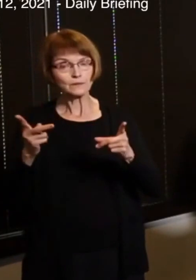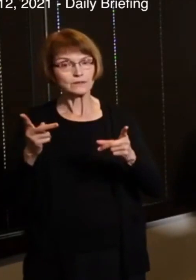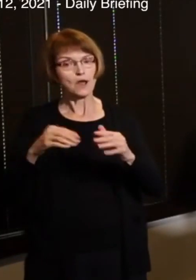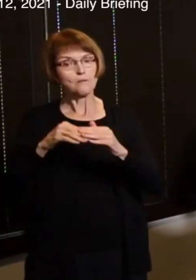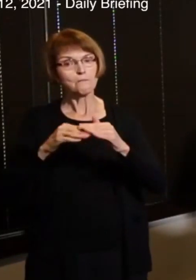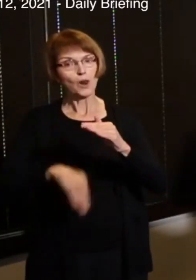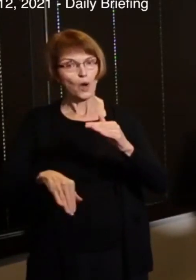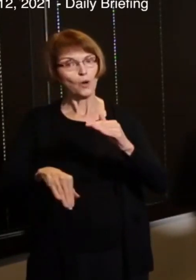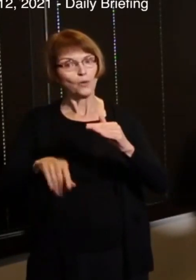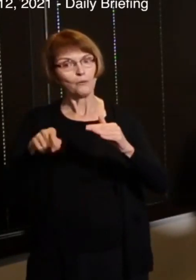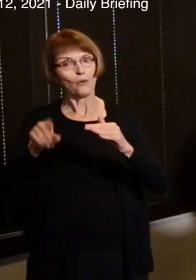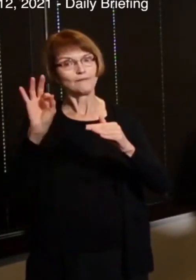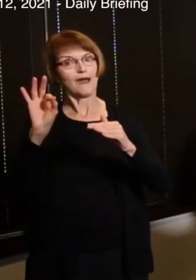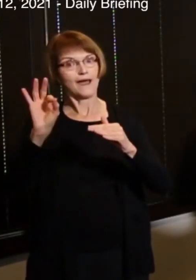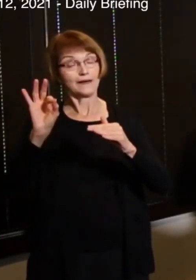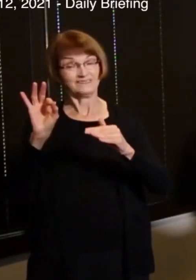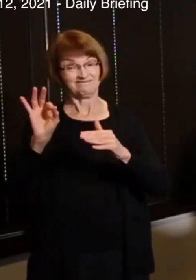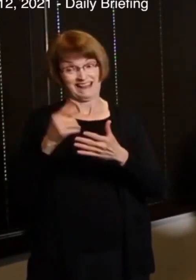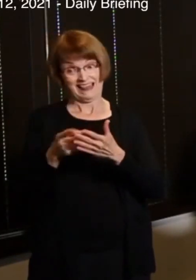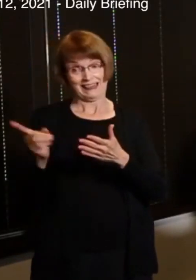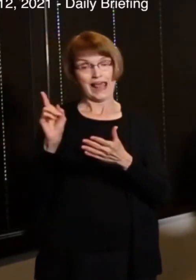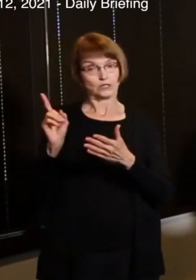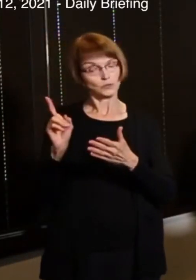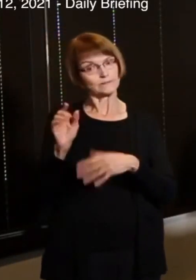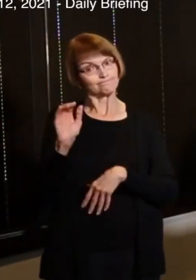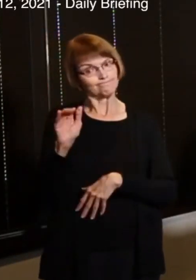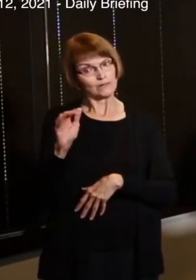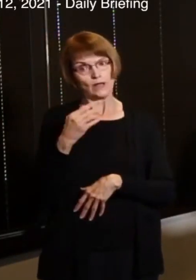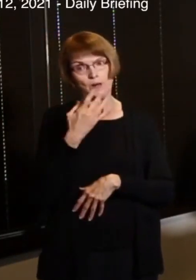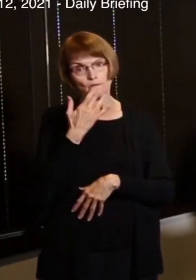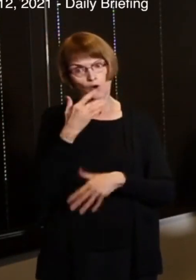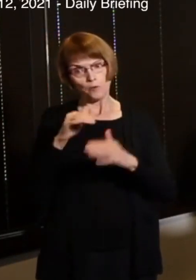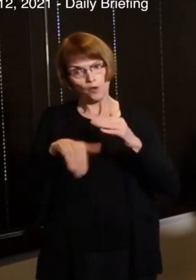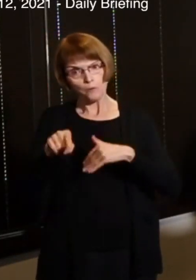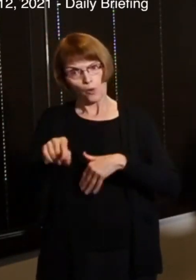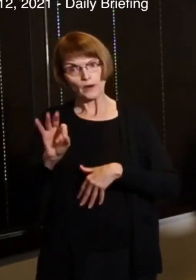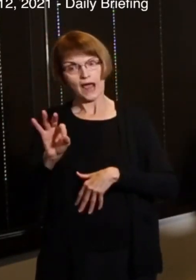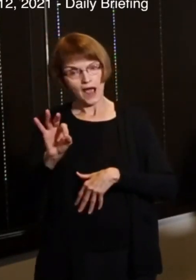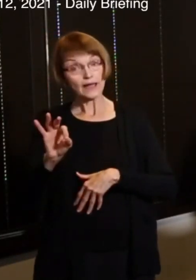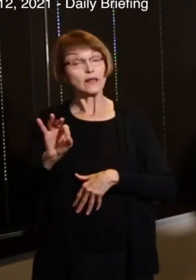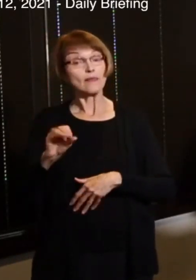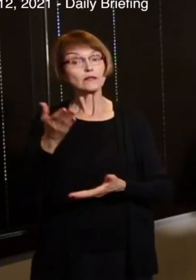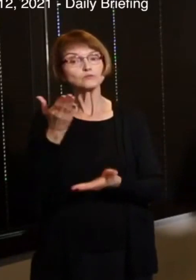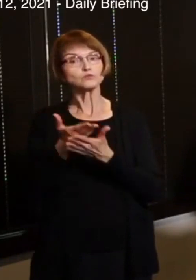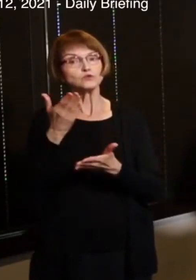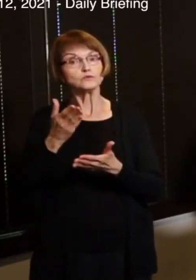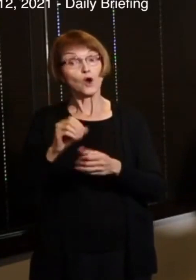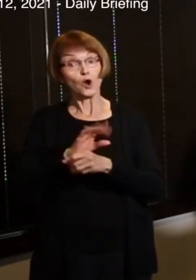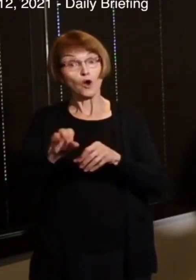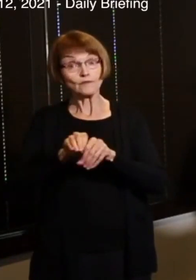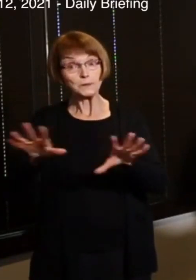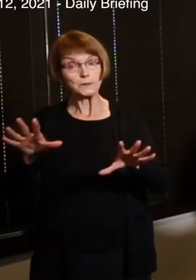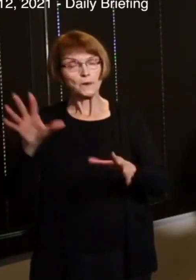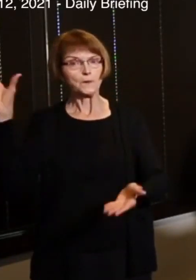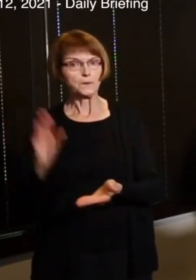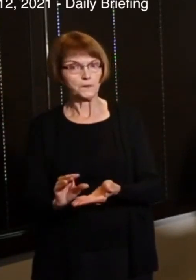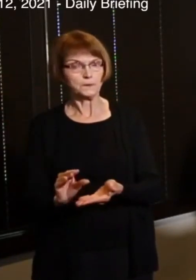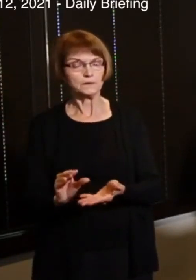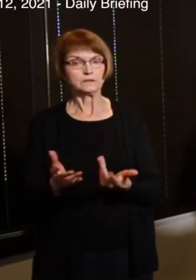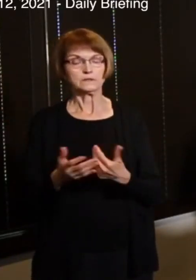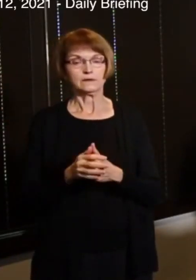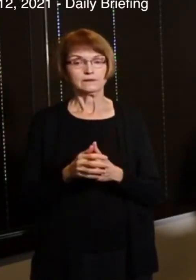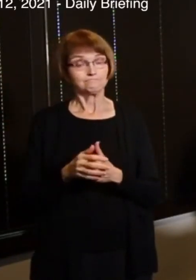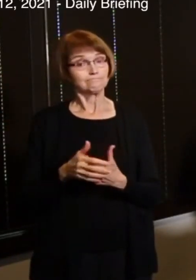spoke I said, you know, we'd like to have it sustained below that 0.9 to know that we're really interrupting transmission. And so, so again,